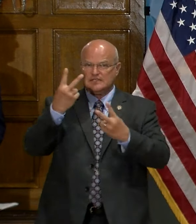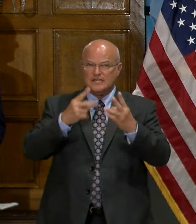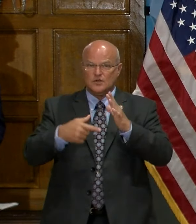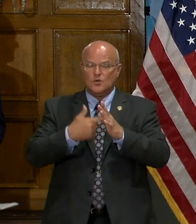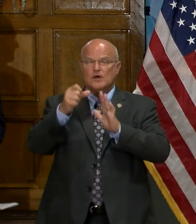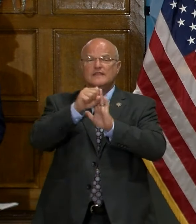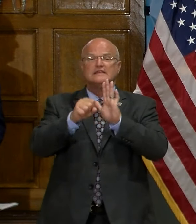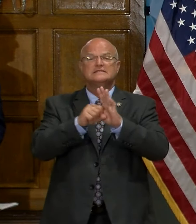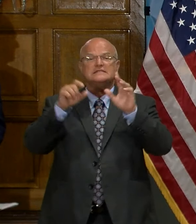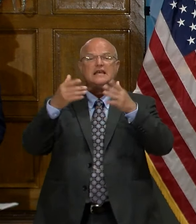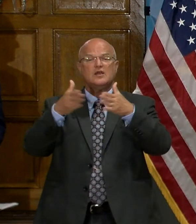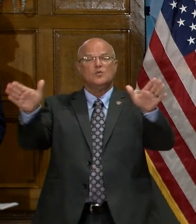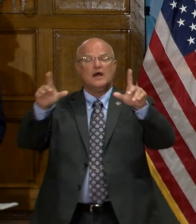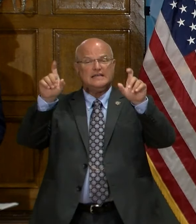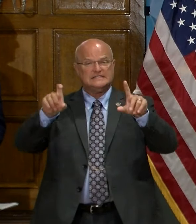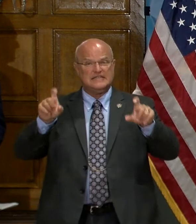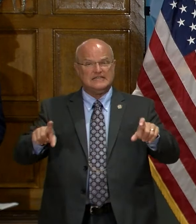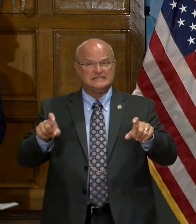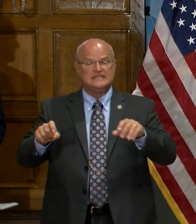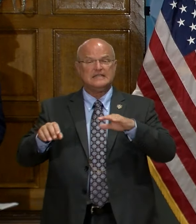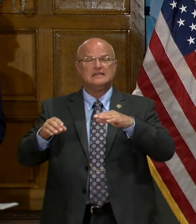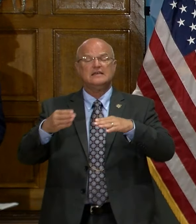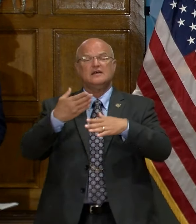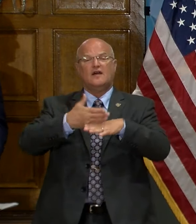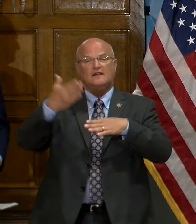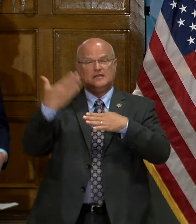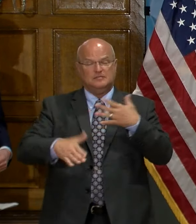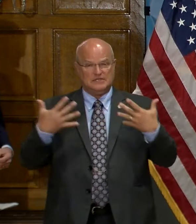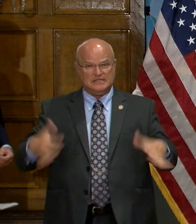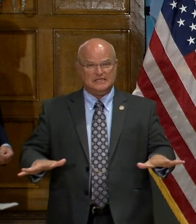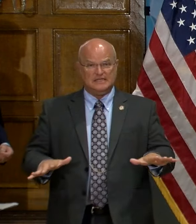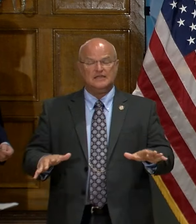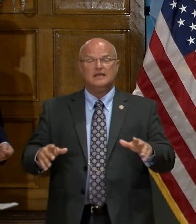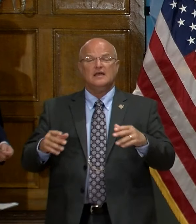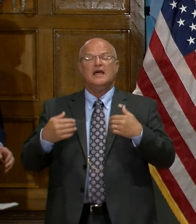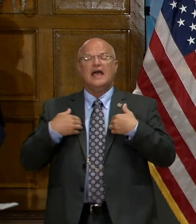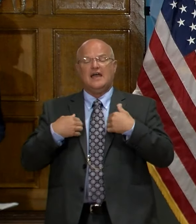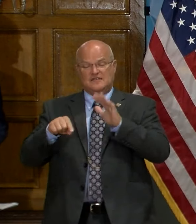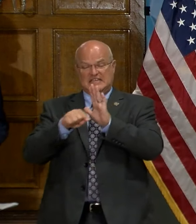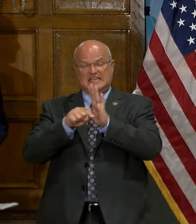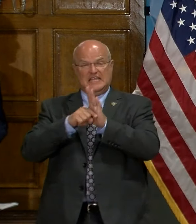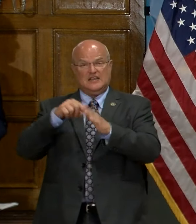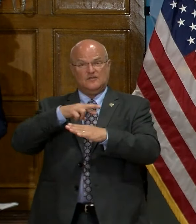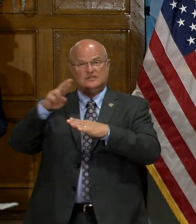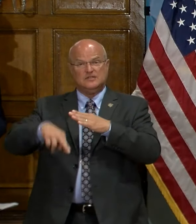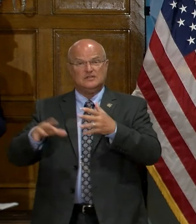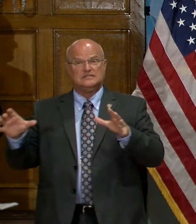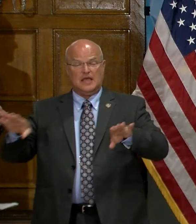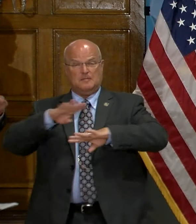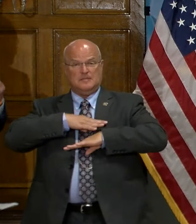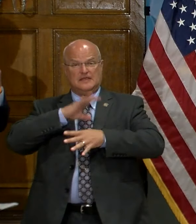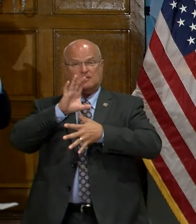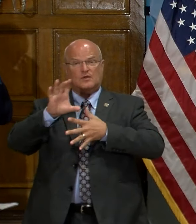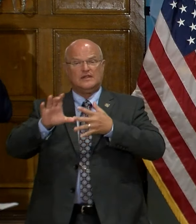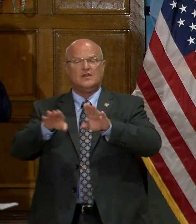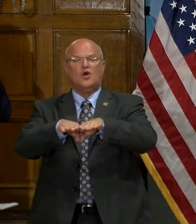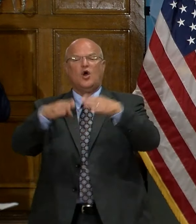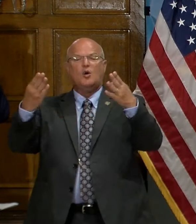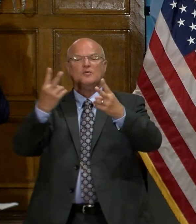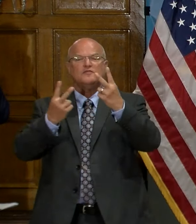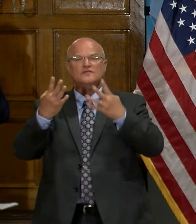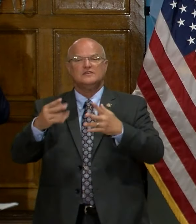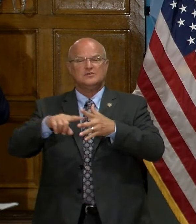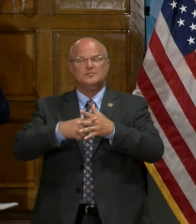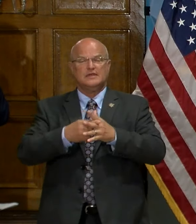our statewide testing and baseline are complete. Facilities who have negative results and meet the criteria will be able to open for